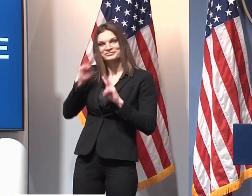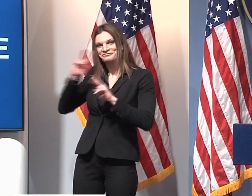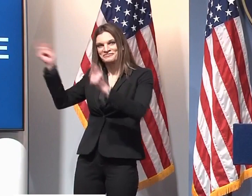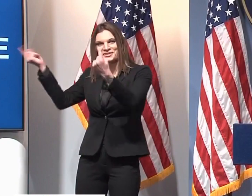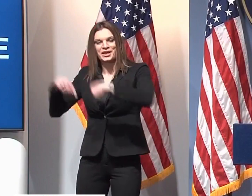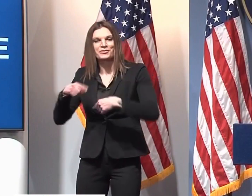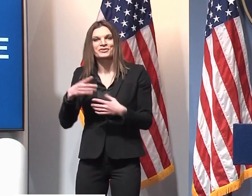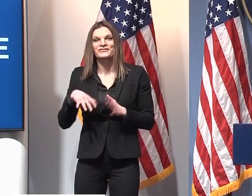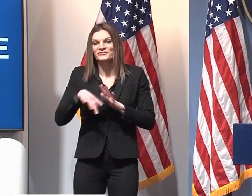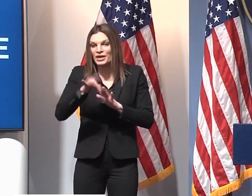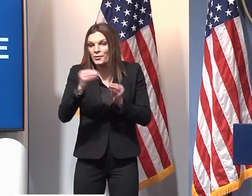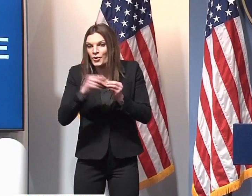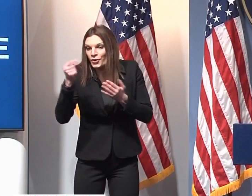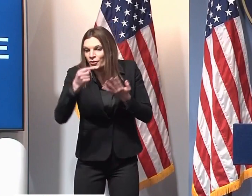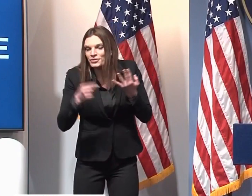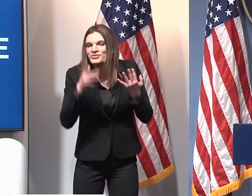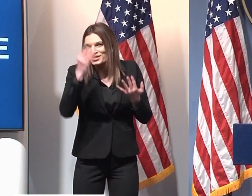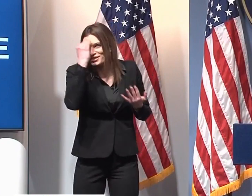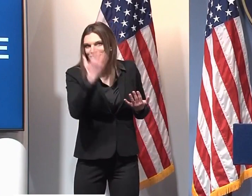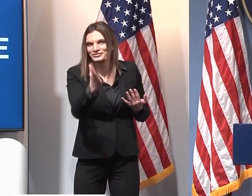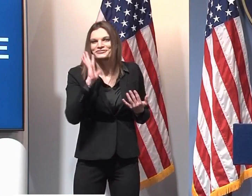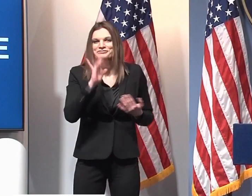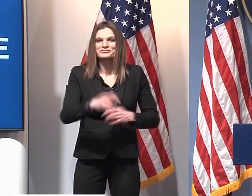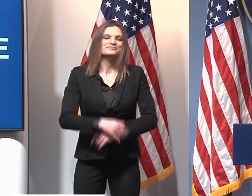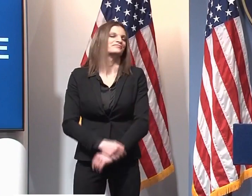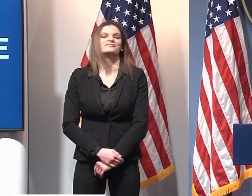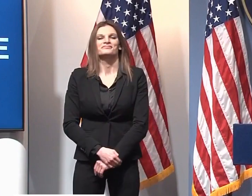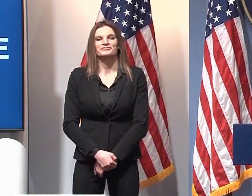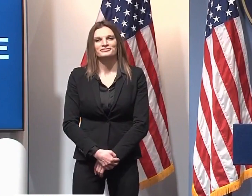more details, we'll share them with you.